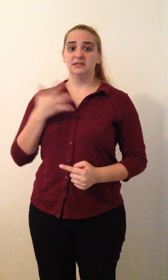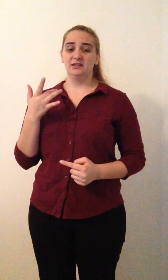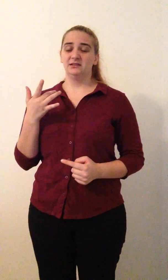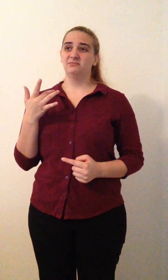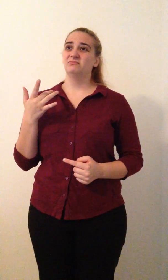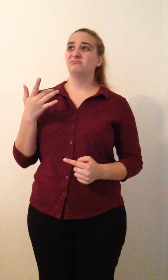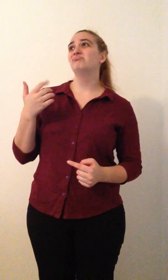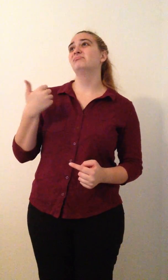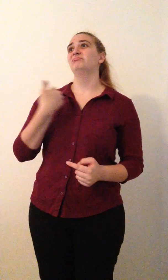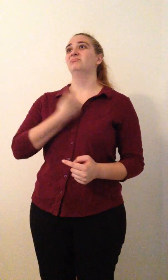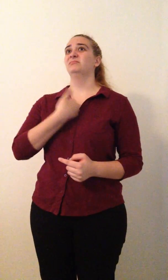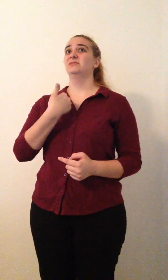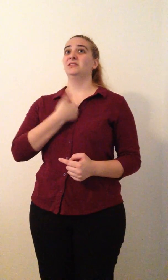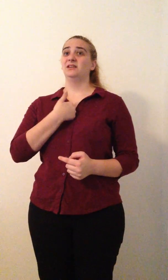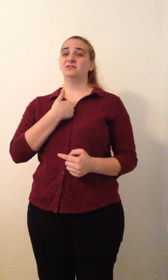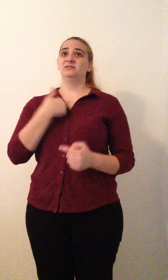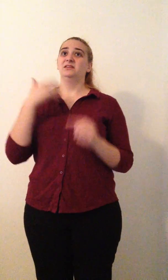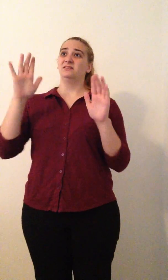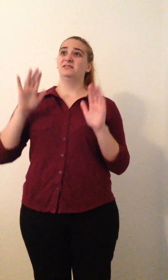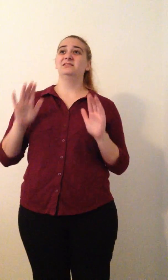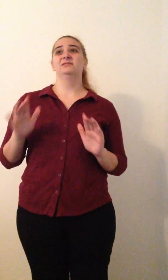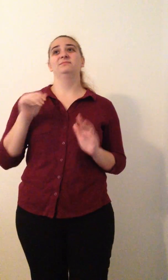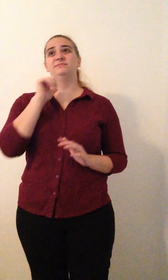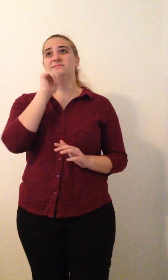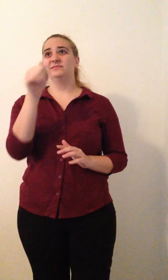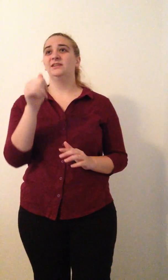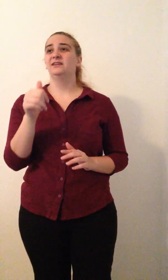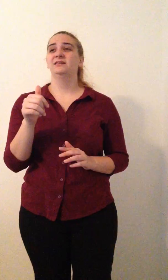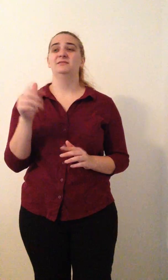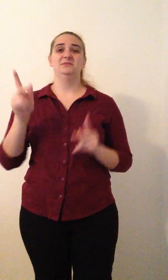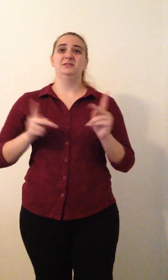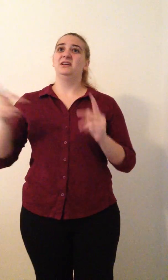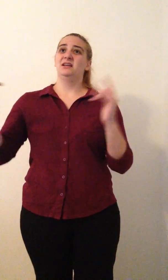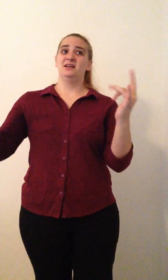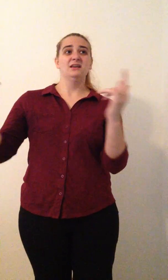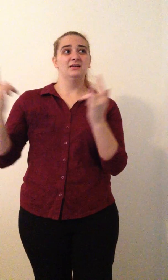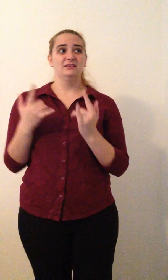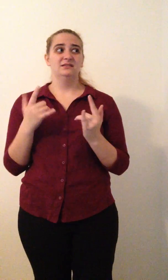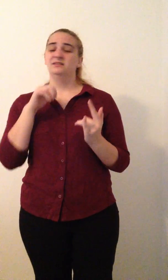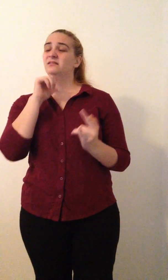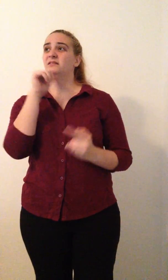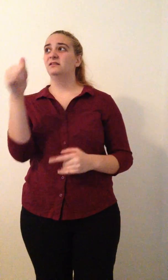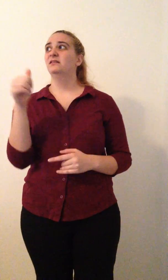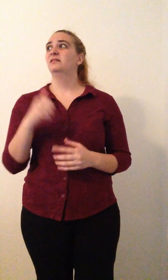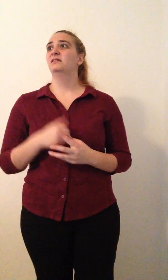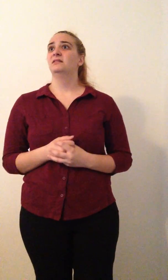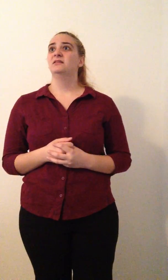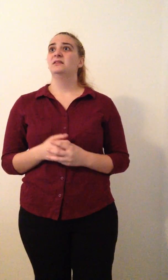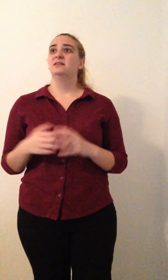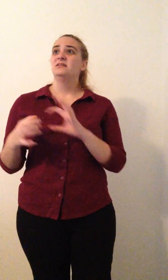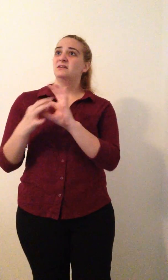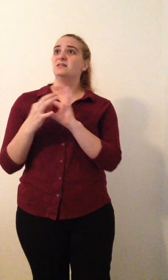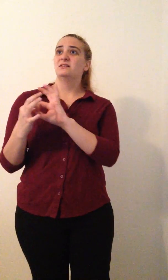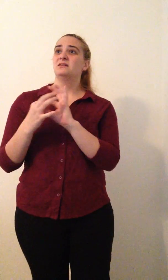for somebody to just love me, for somebody to just stay with me. And we can